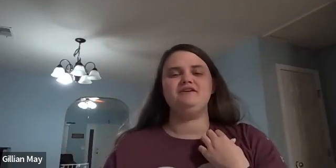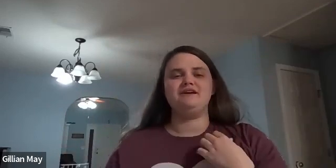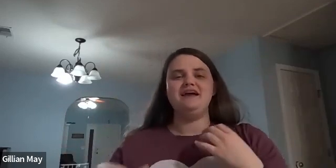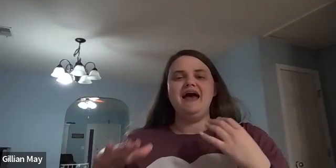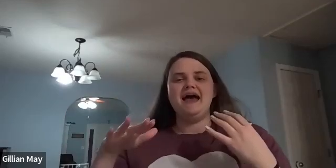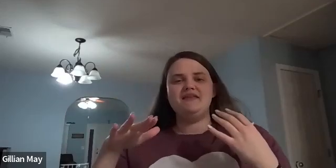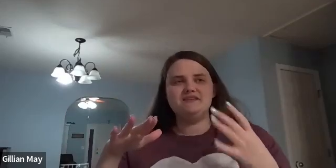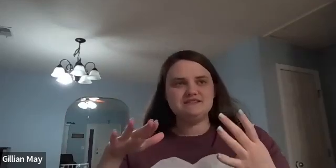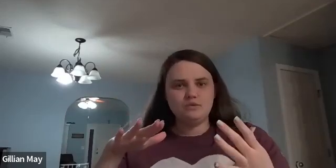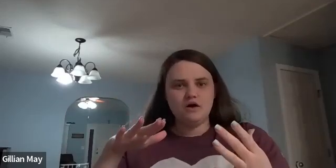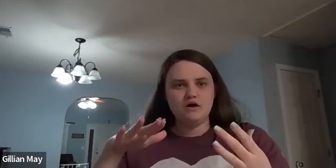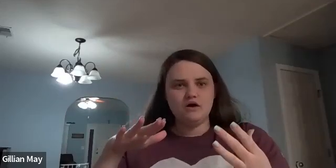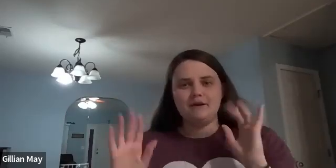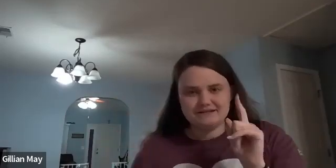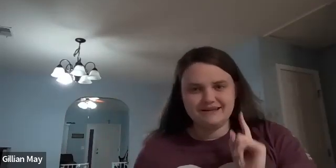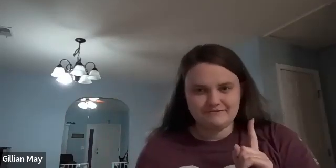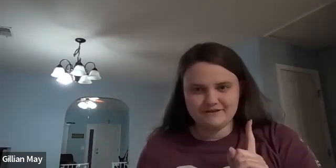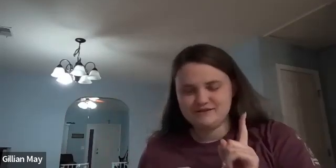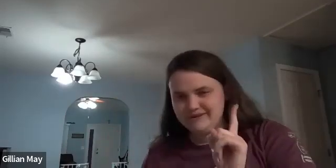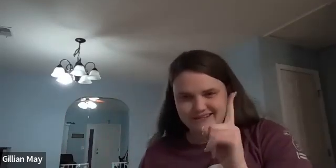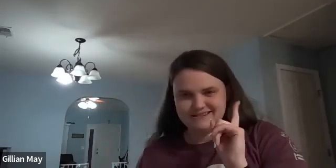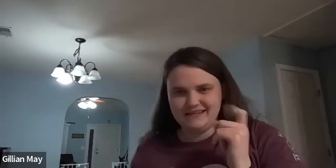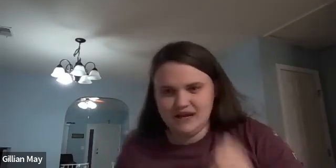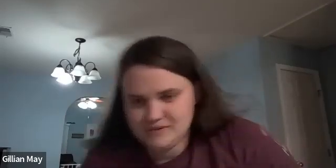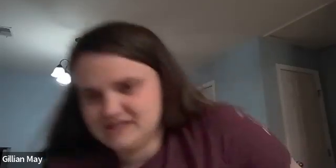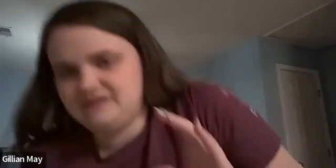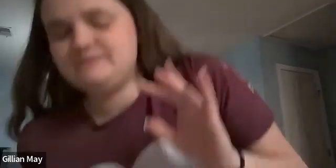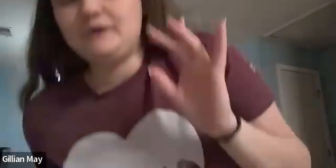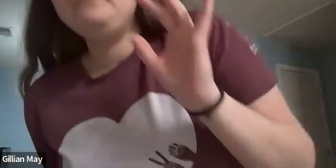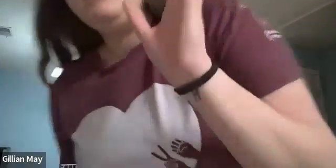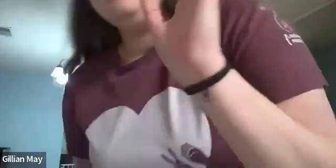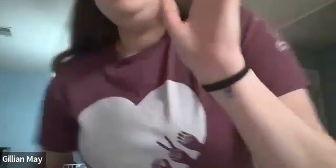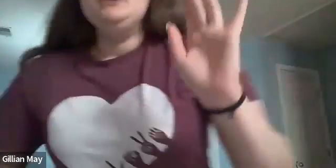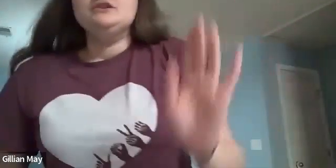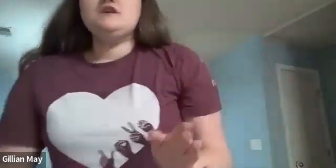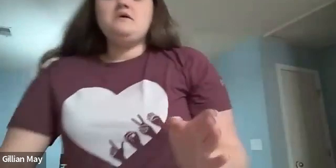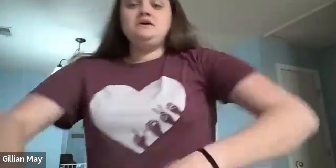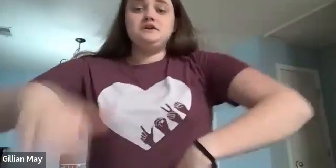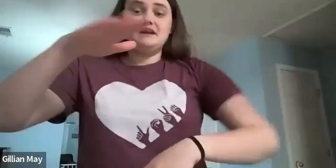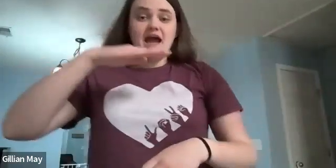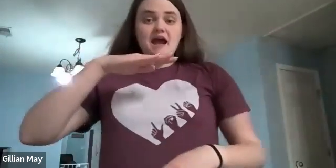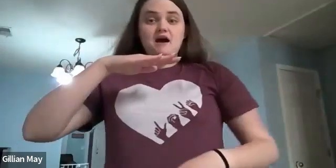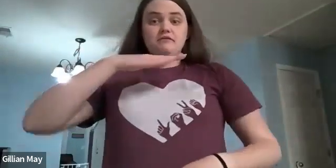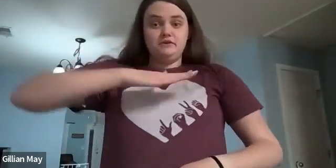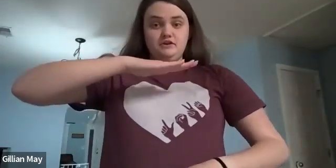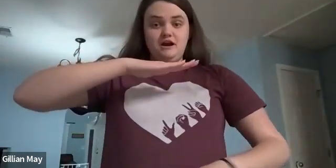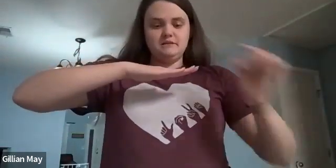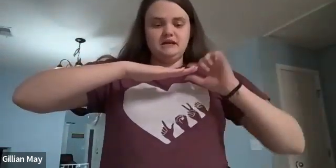angry. And this one, I'm going to stand up for this one because it helps to see this better. So you're gonna have your non-dominant hand